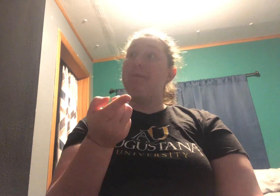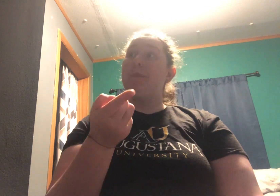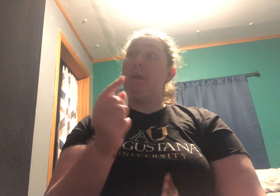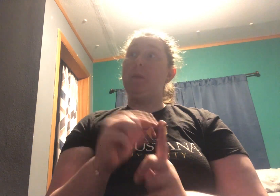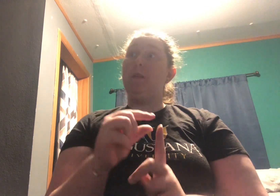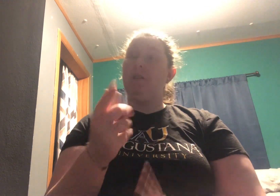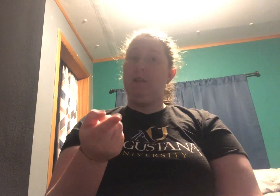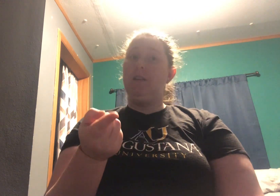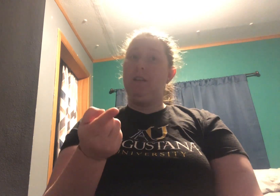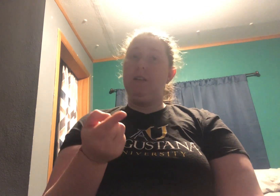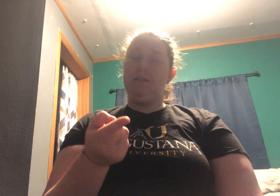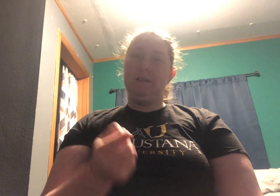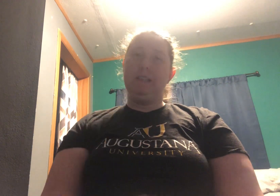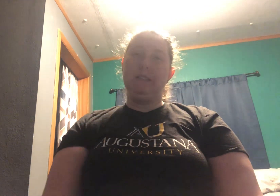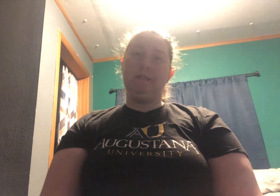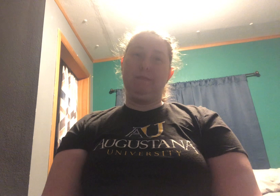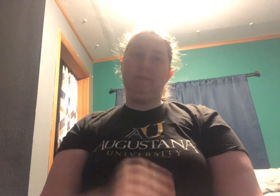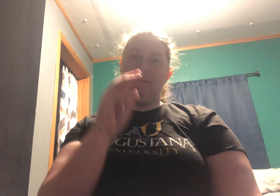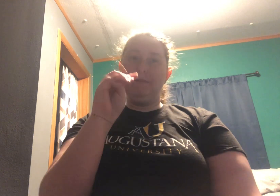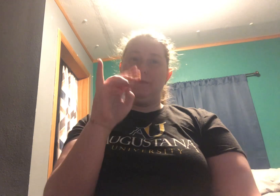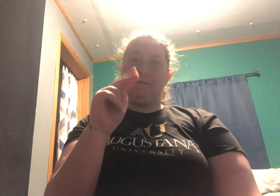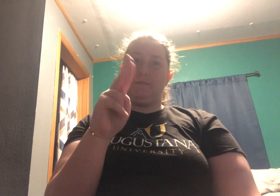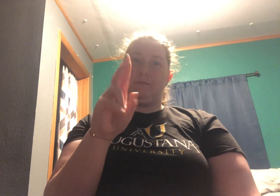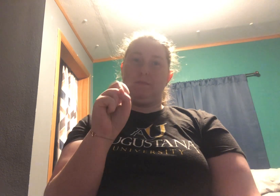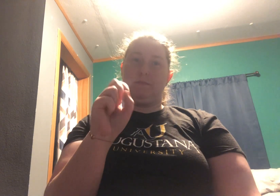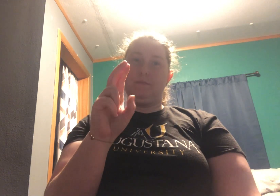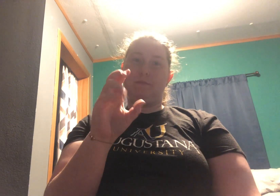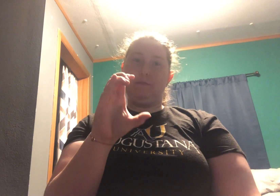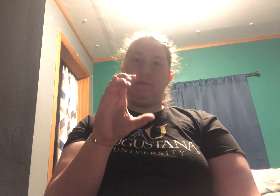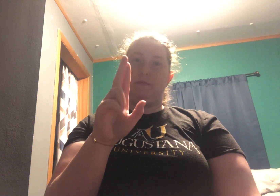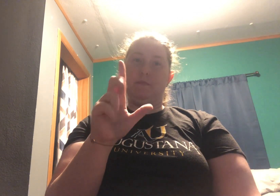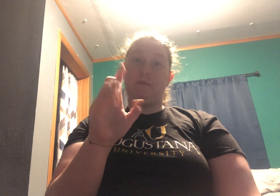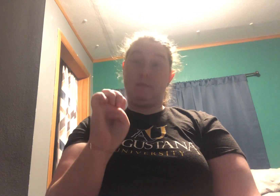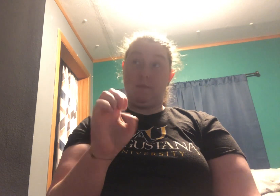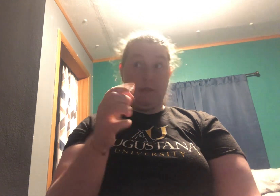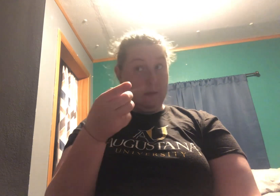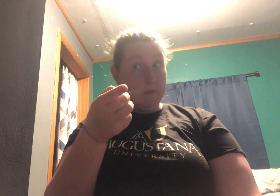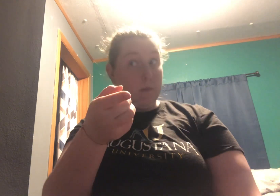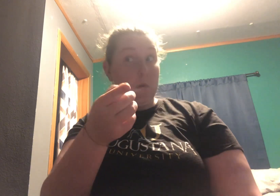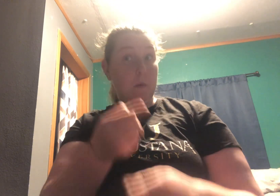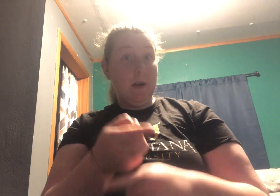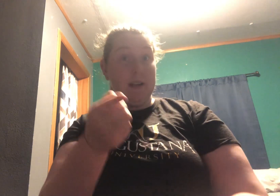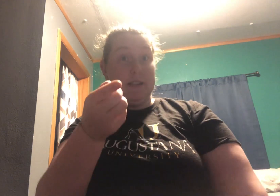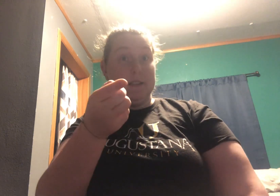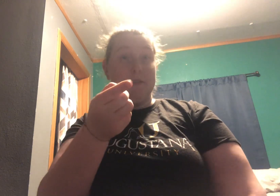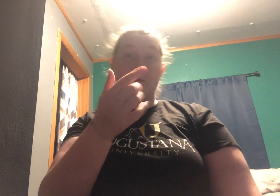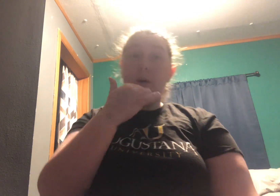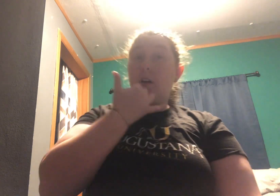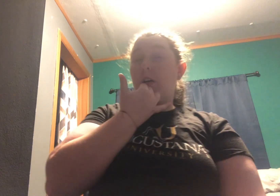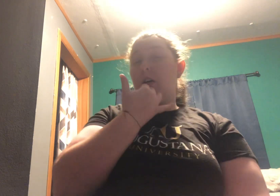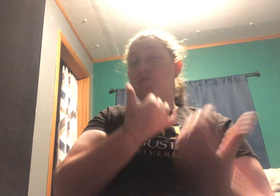U, minuscule. Man, that's hard. How about you? Did you get it right? Or did you get it wrong? Okay, the next word